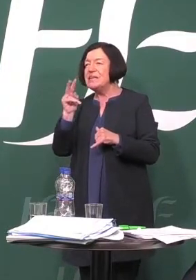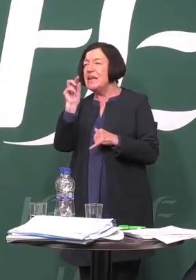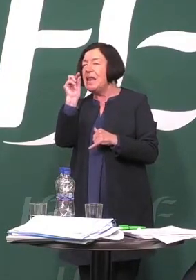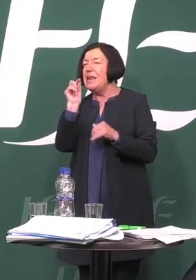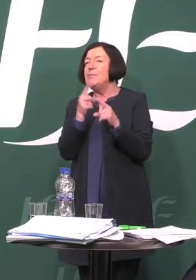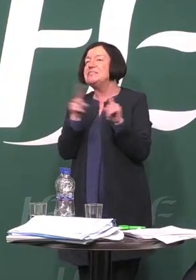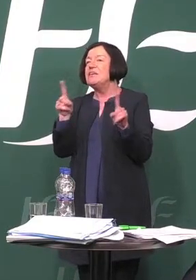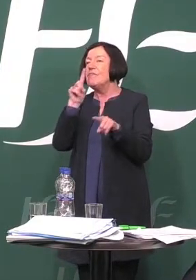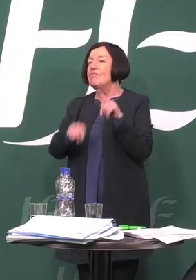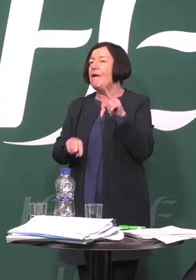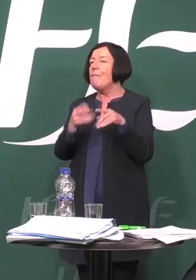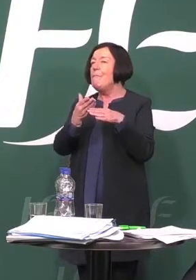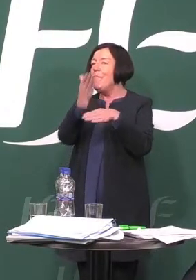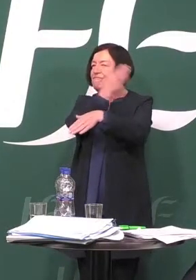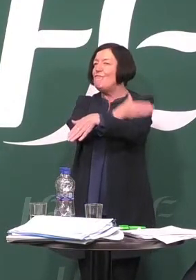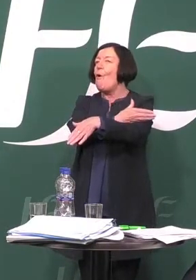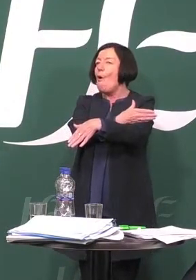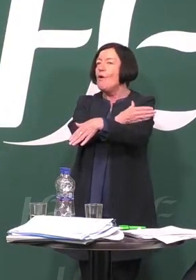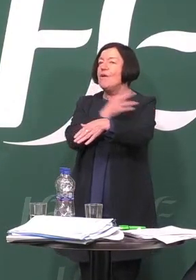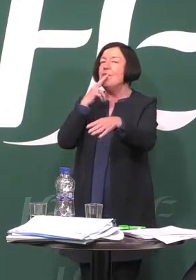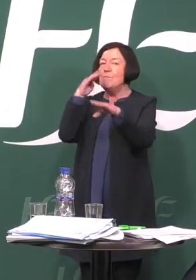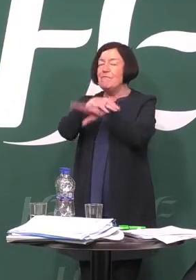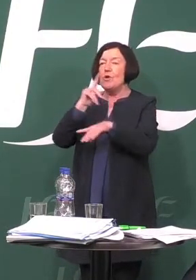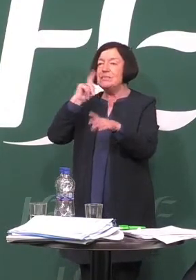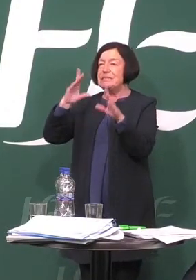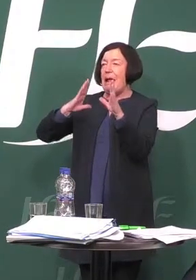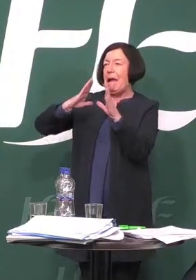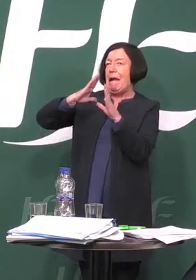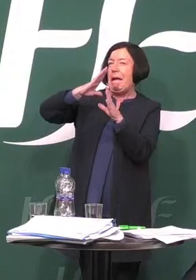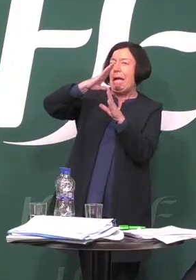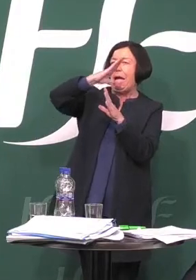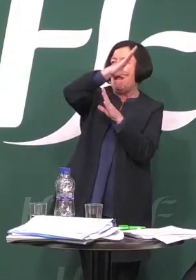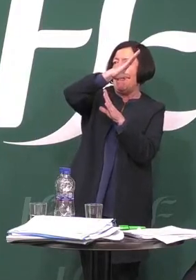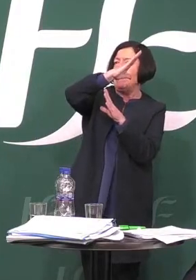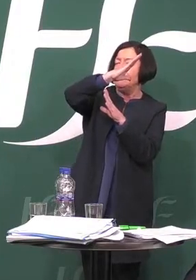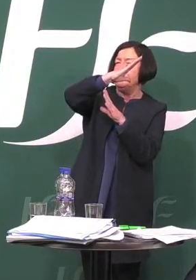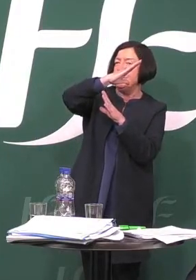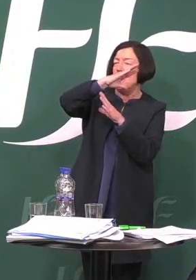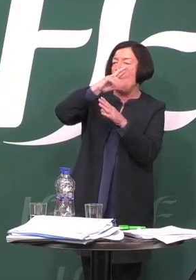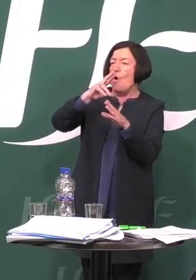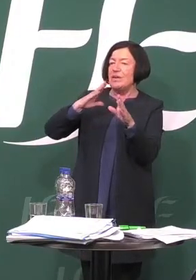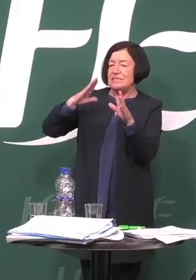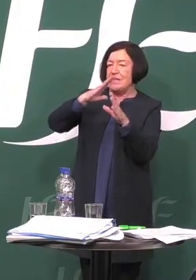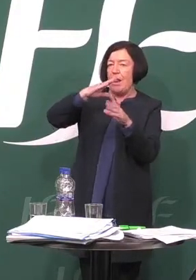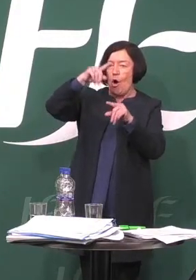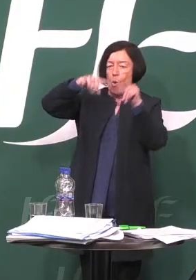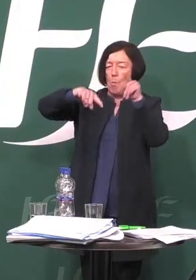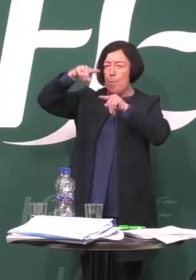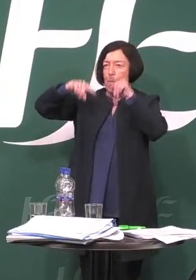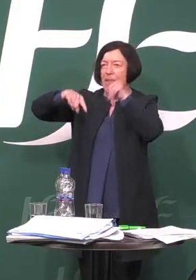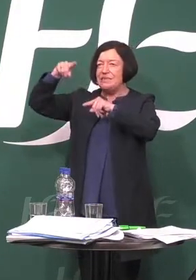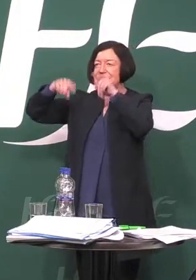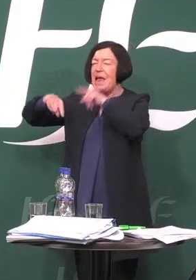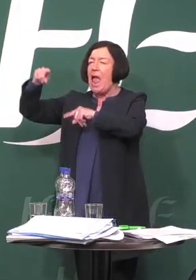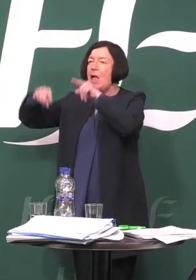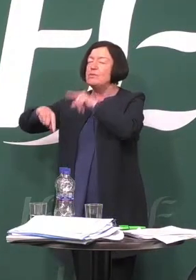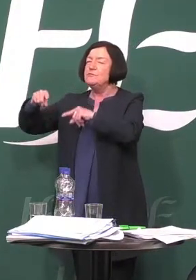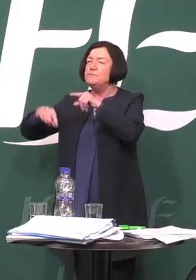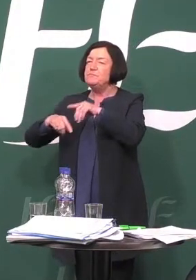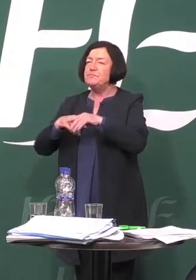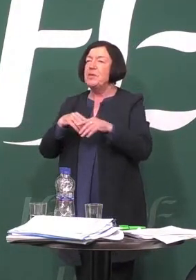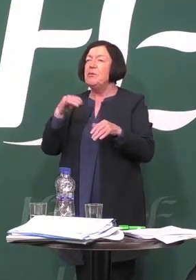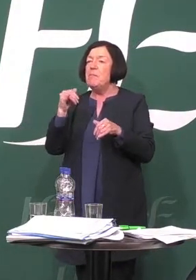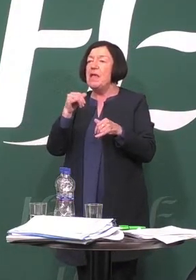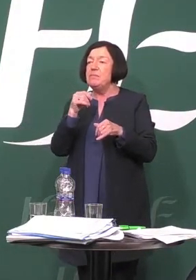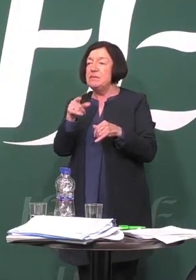little bit different than we're used to before, that exponential growth. We're seeing a steady rise or a steady up and down as we